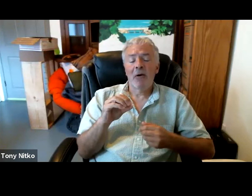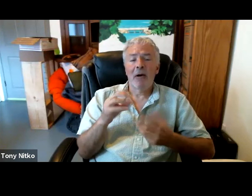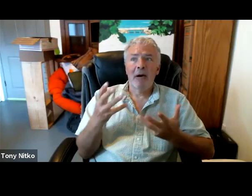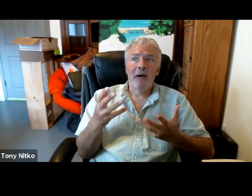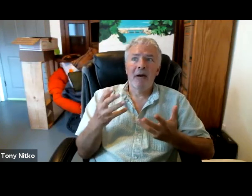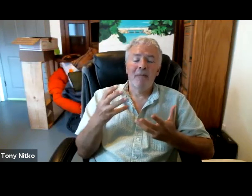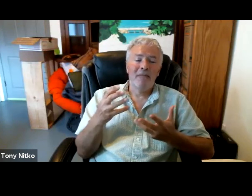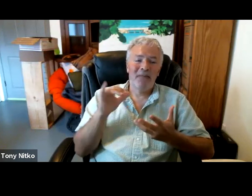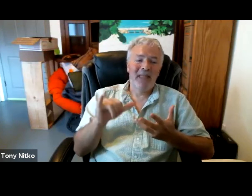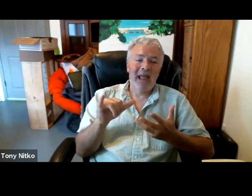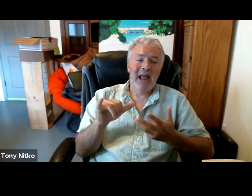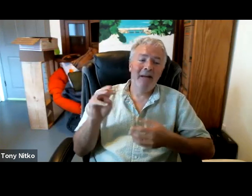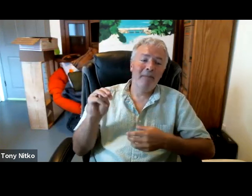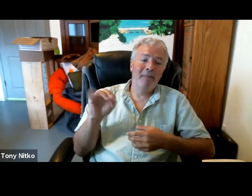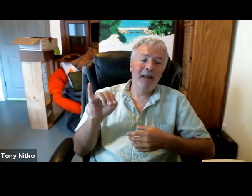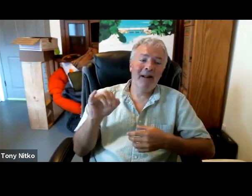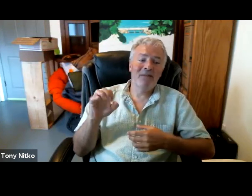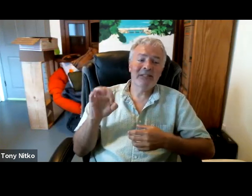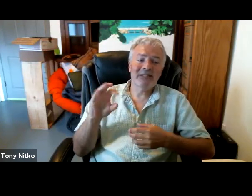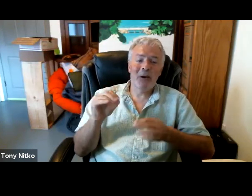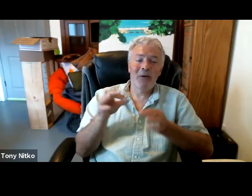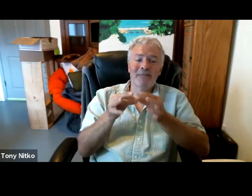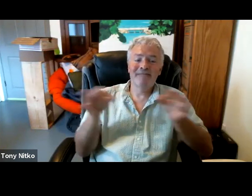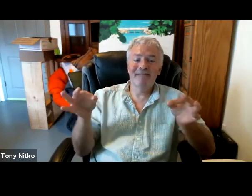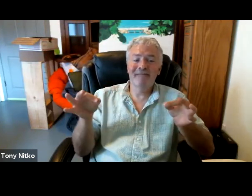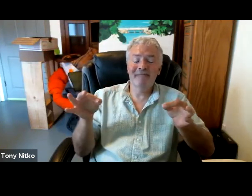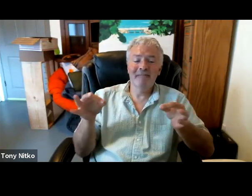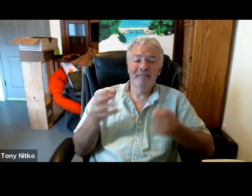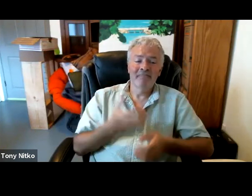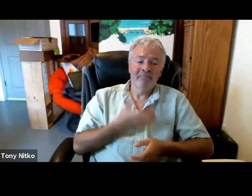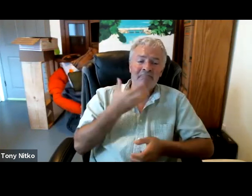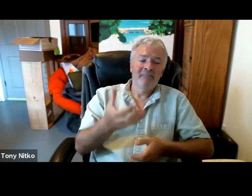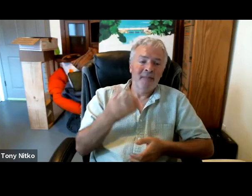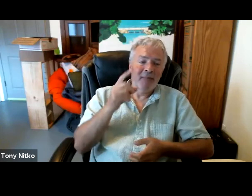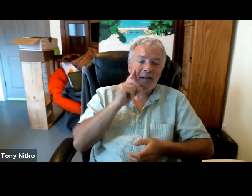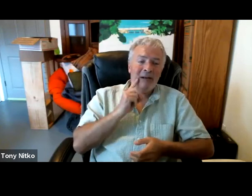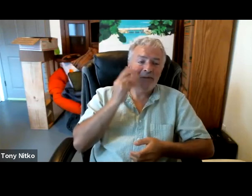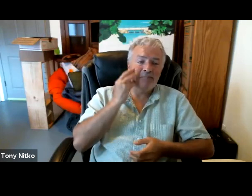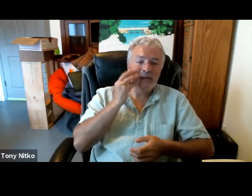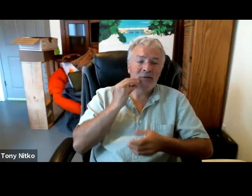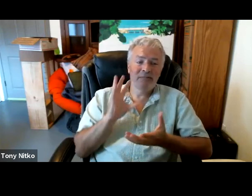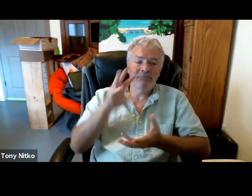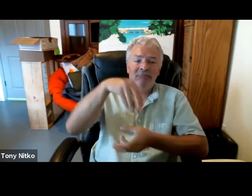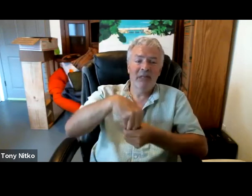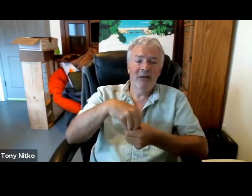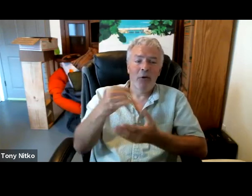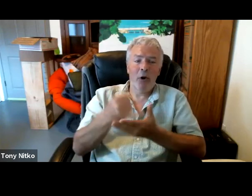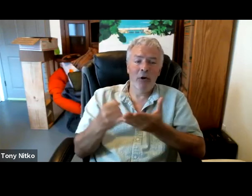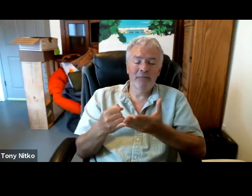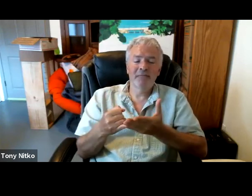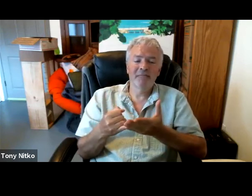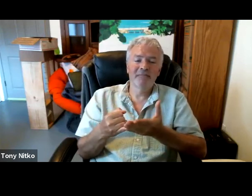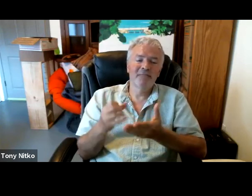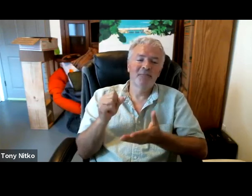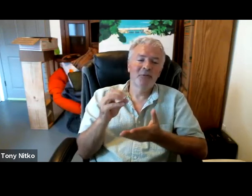them sharing their quote unquote deaf experience. And they all developed this manifesto